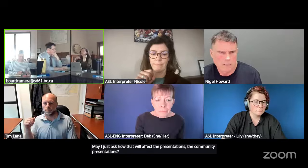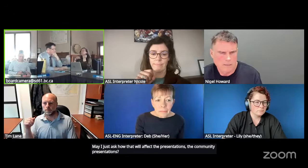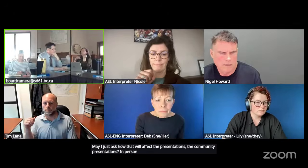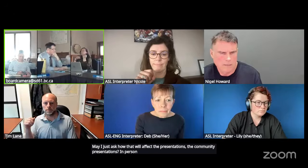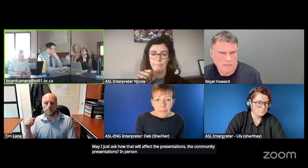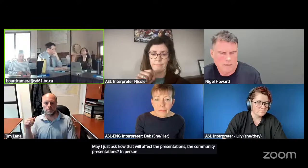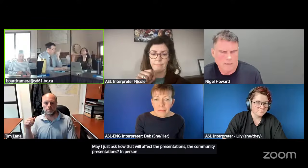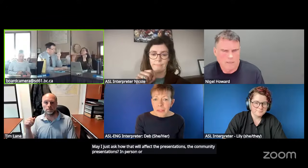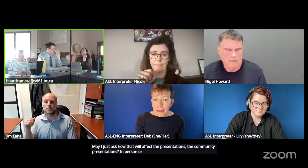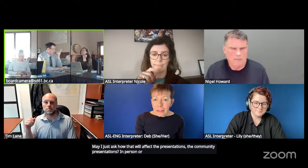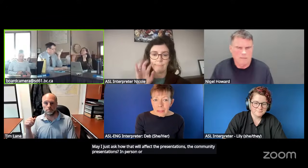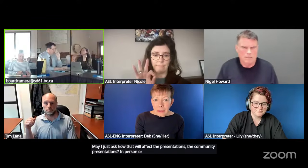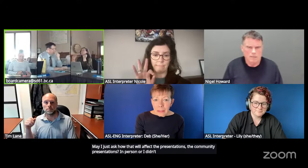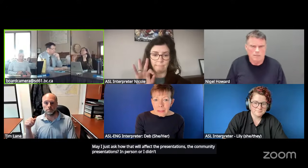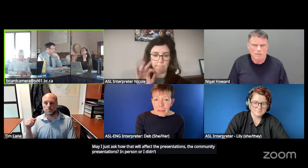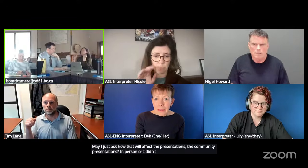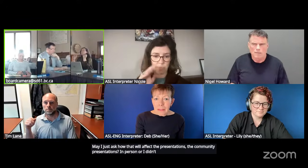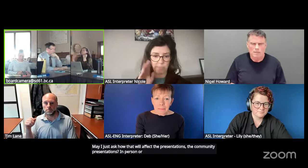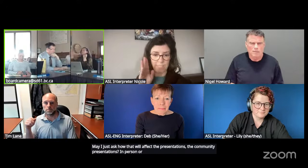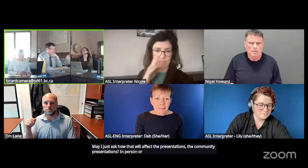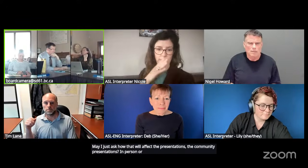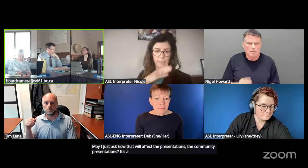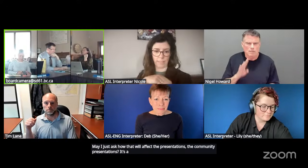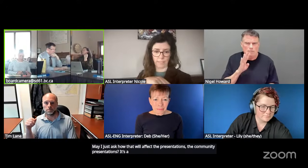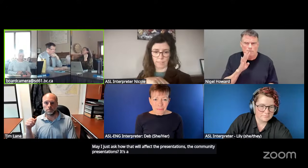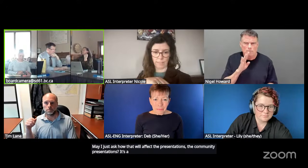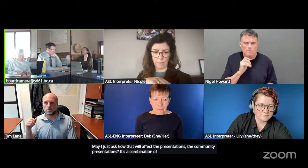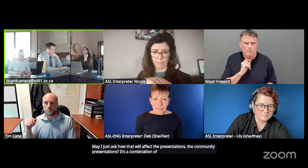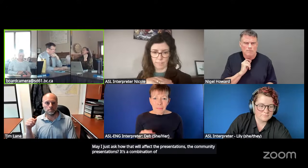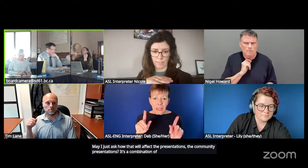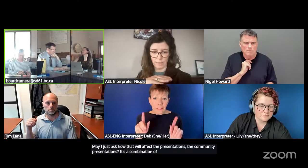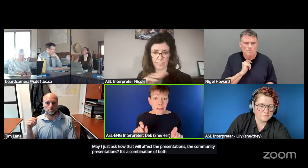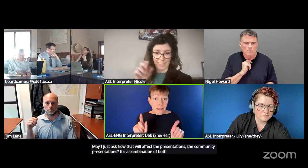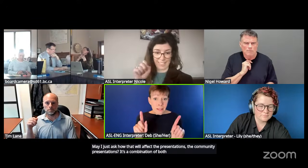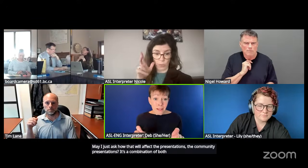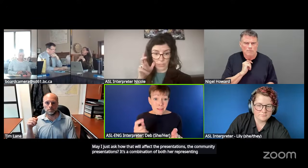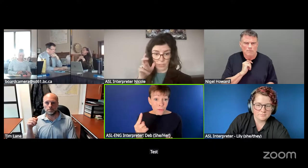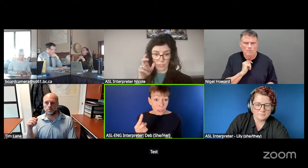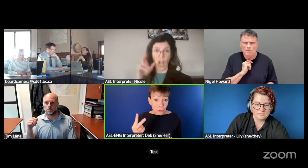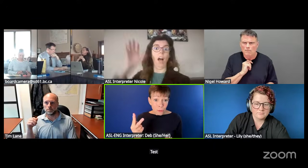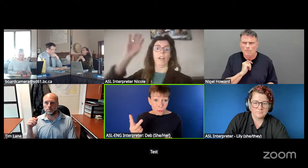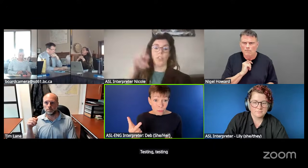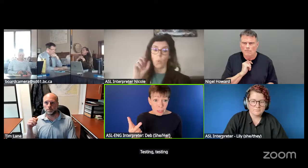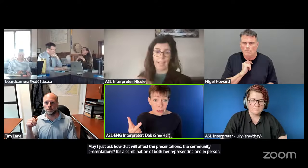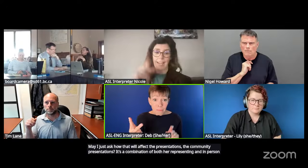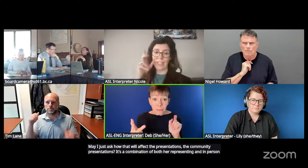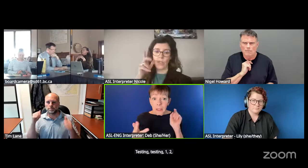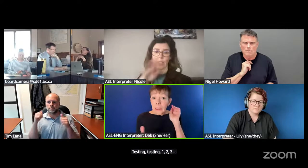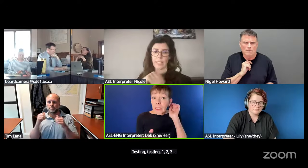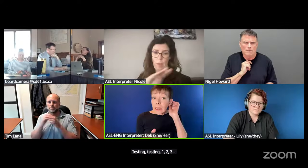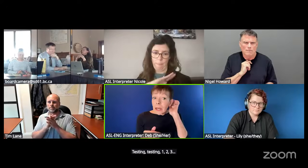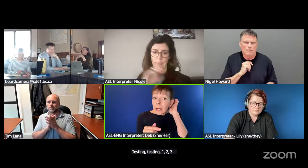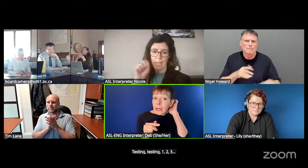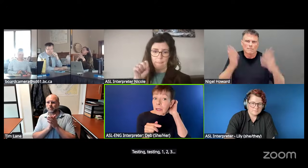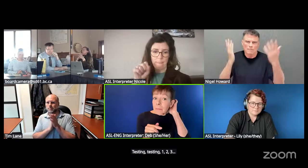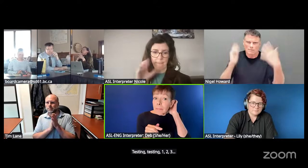in. So It's a combination of both remote presenting and. Testing, 1, 2, 3.